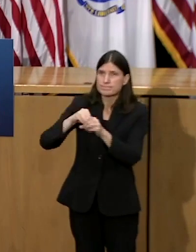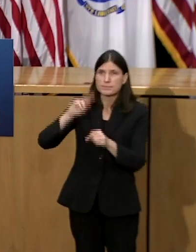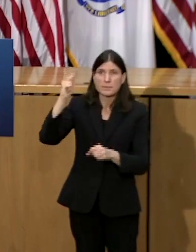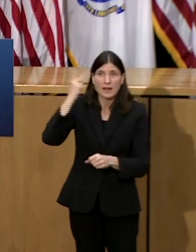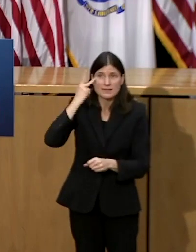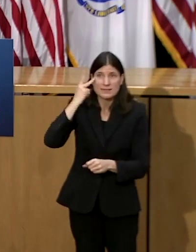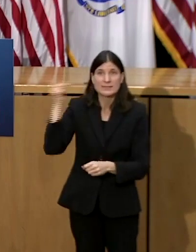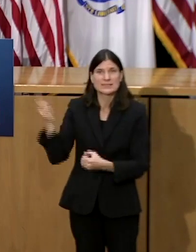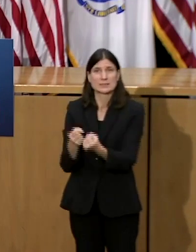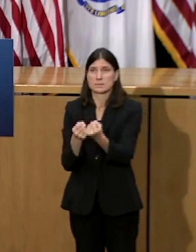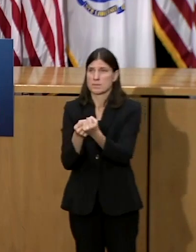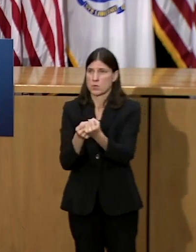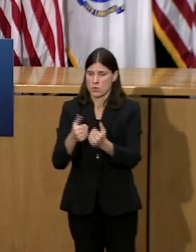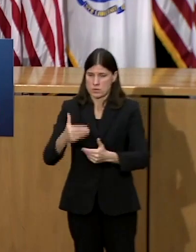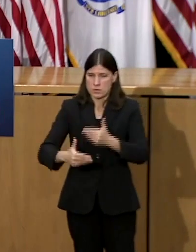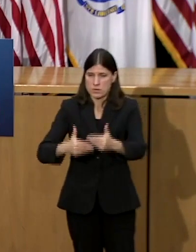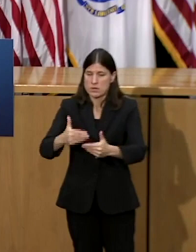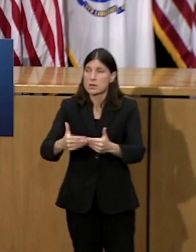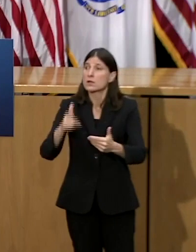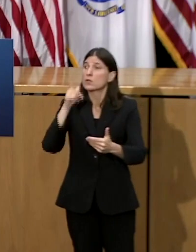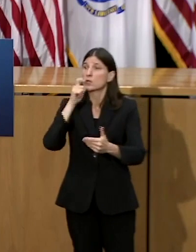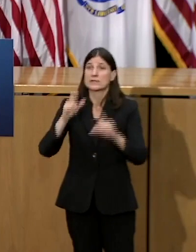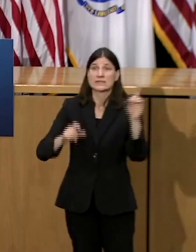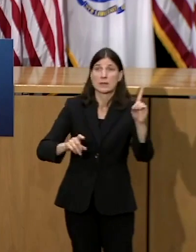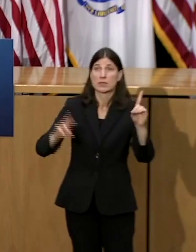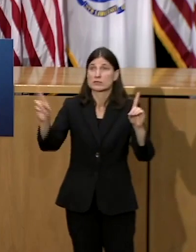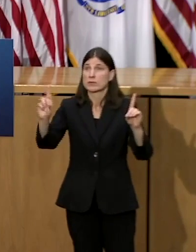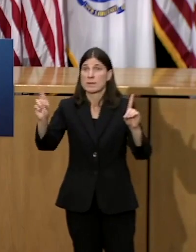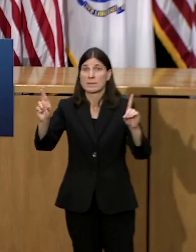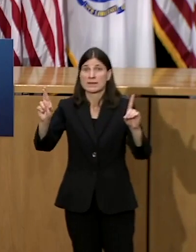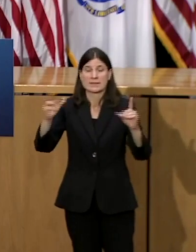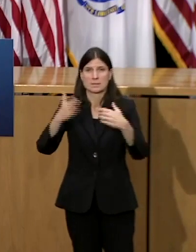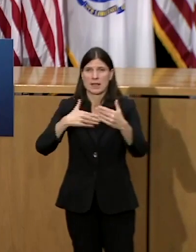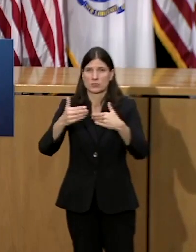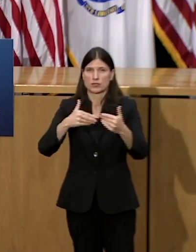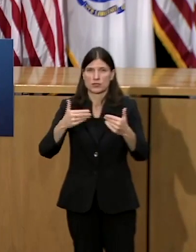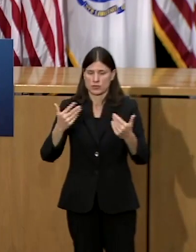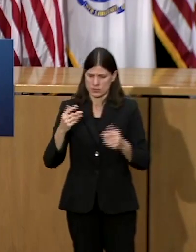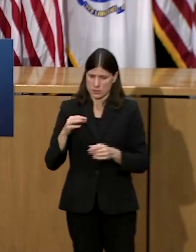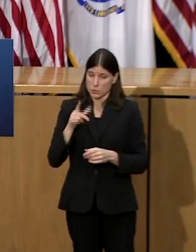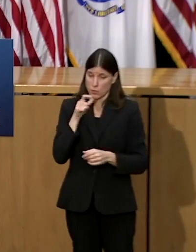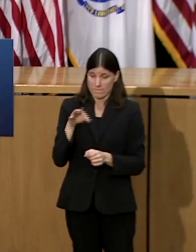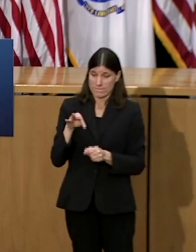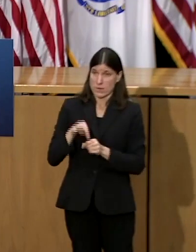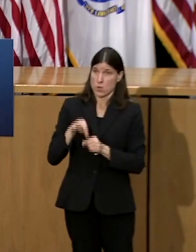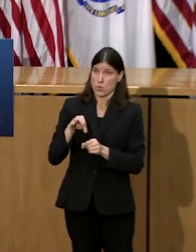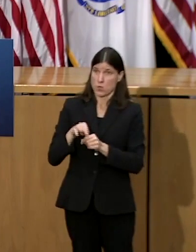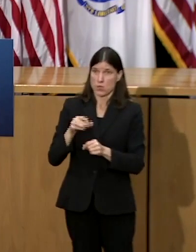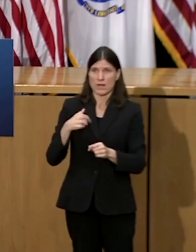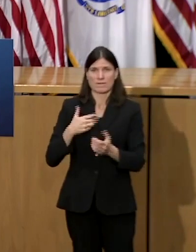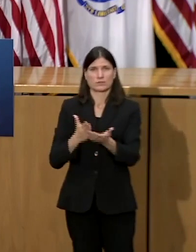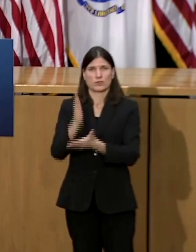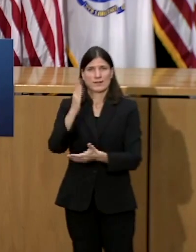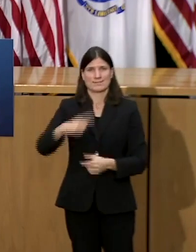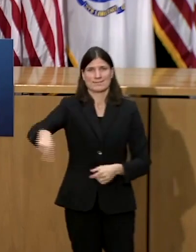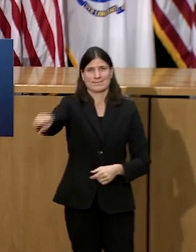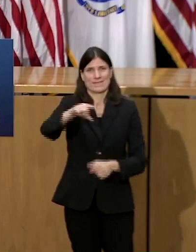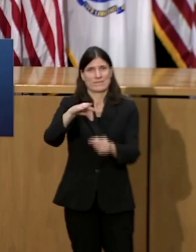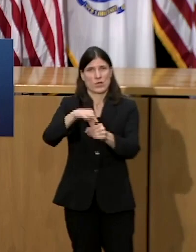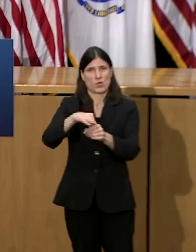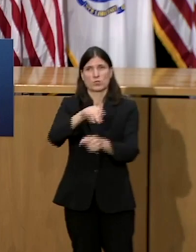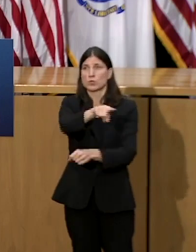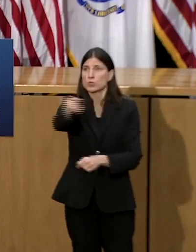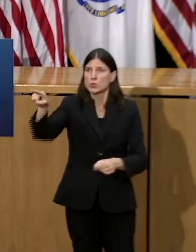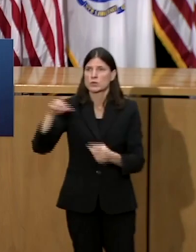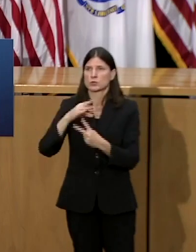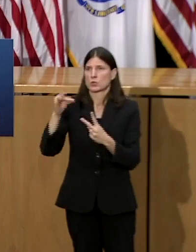as I also said in my remarks, you got Democrats who are involved in these recounts and you have Republicans who are involved in recounts. In some cases, you have both